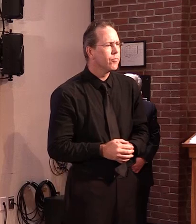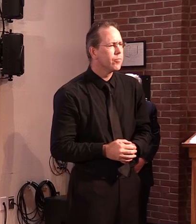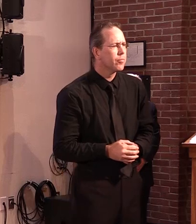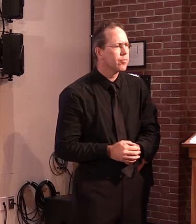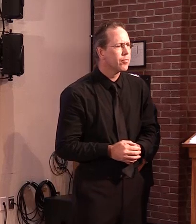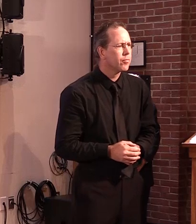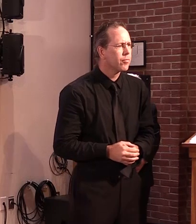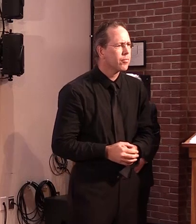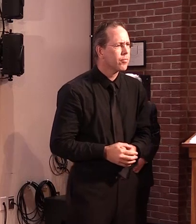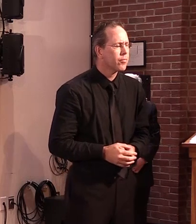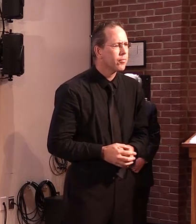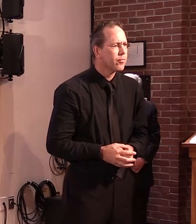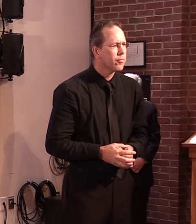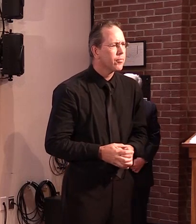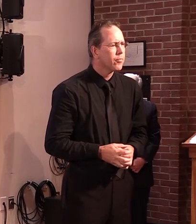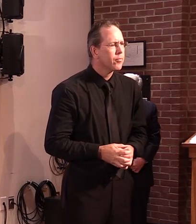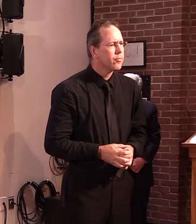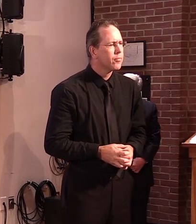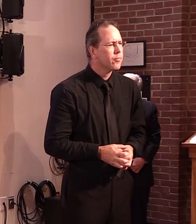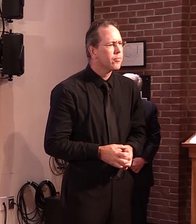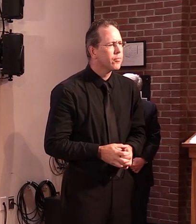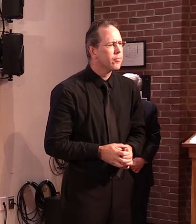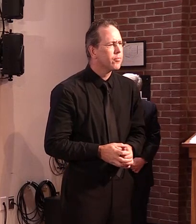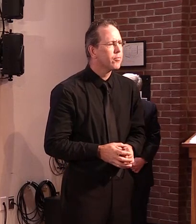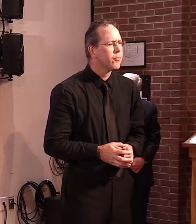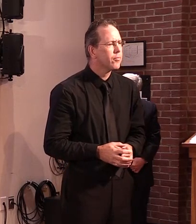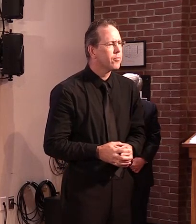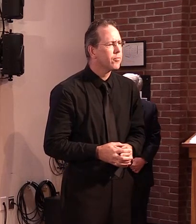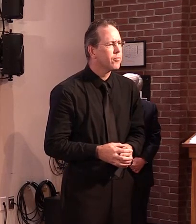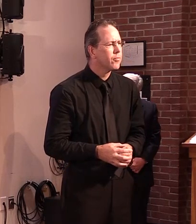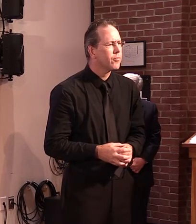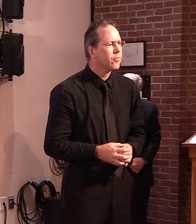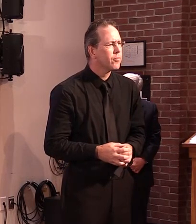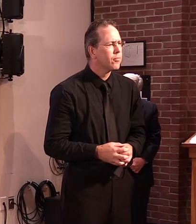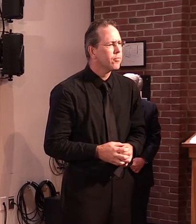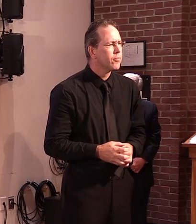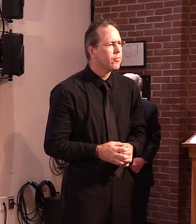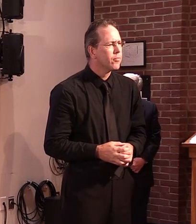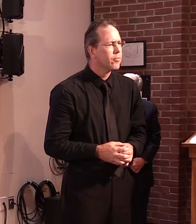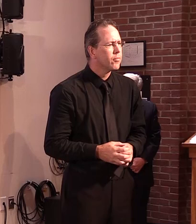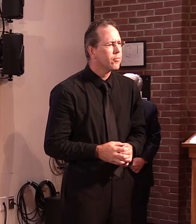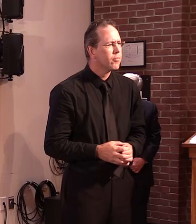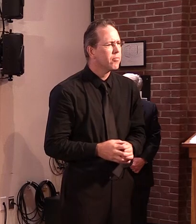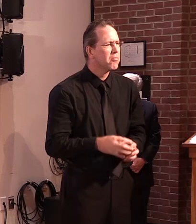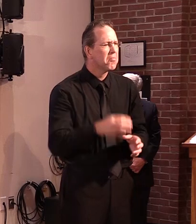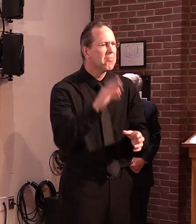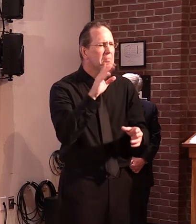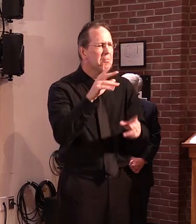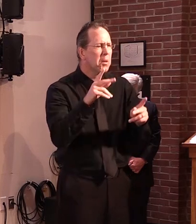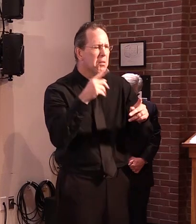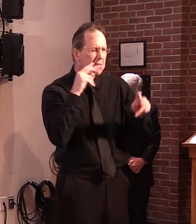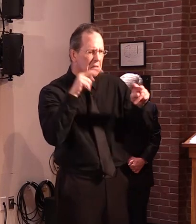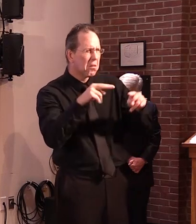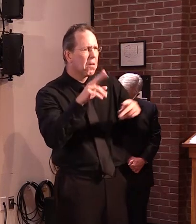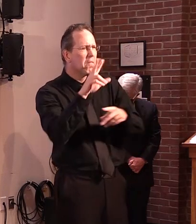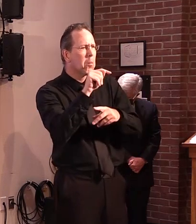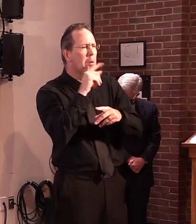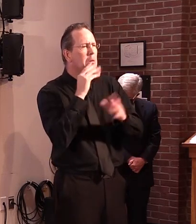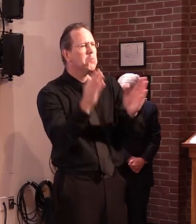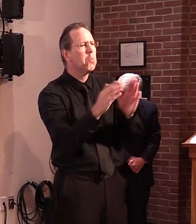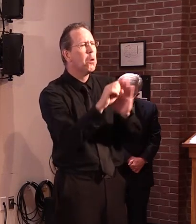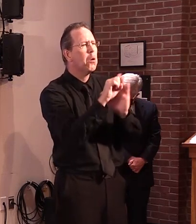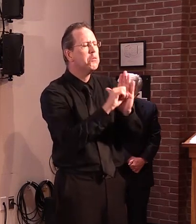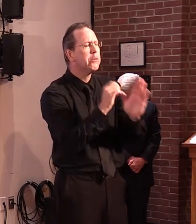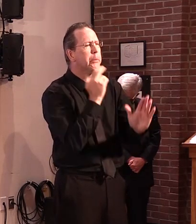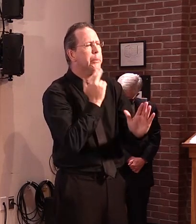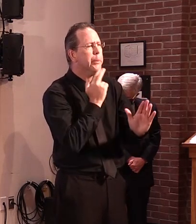to attribute our low infection rates to our population density, but we don't rank nearly as low in